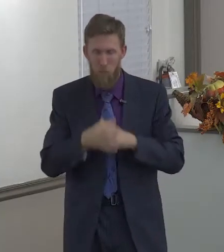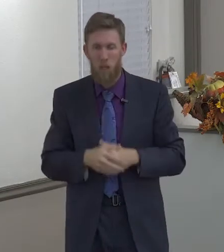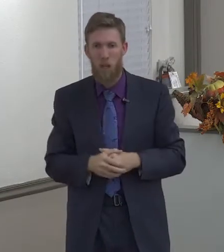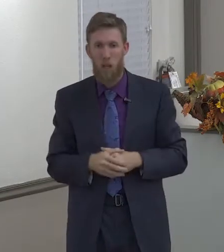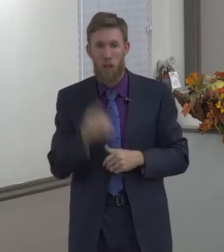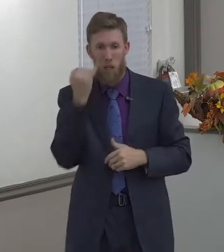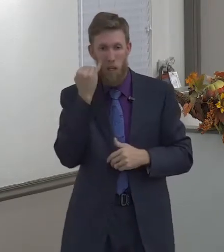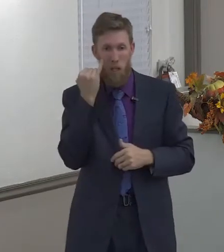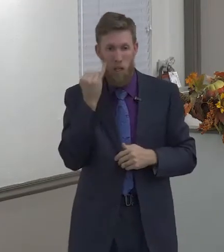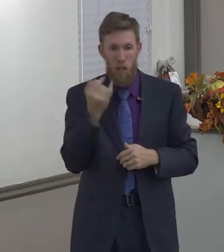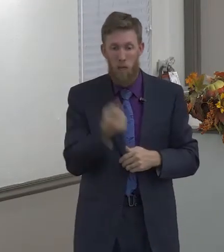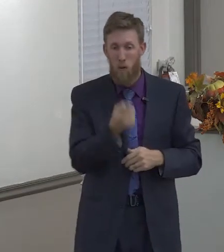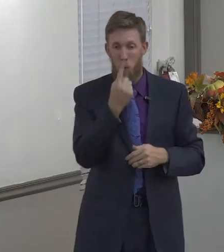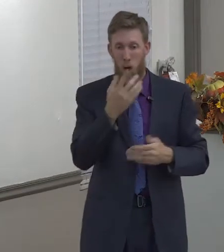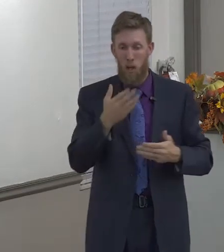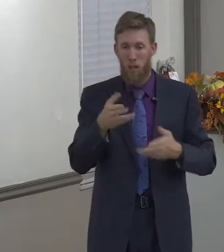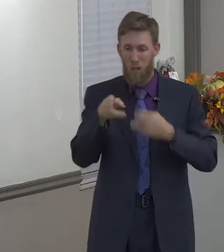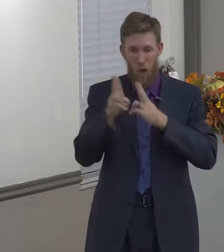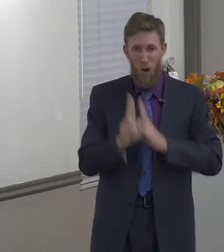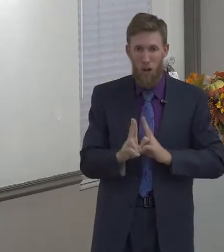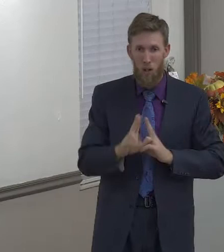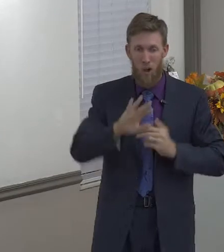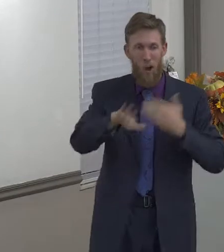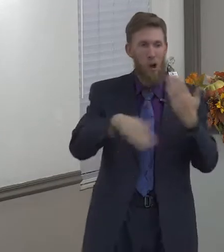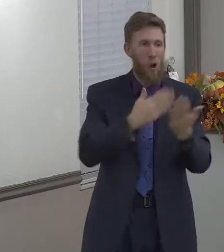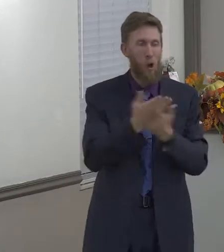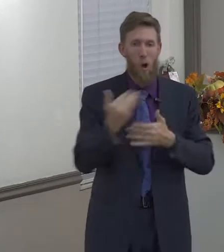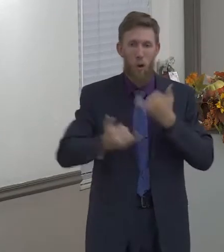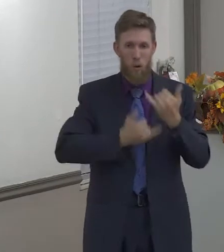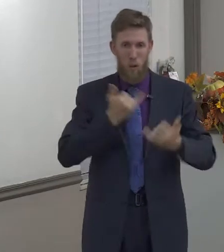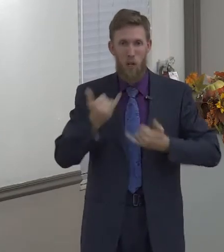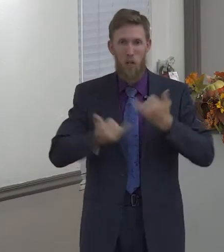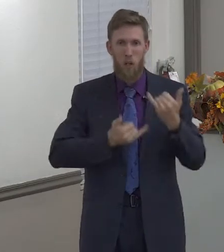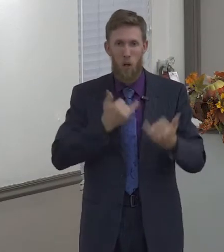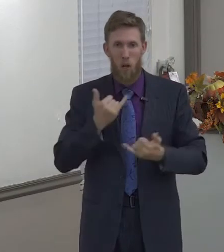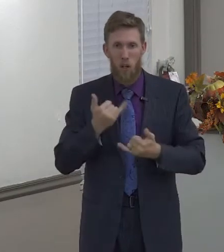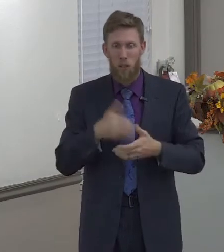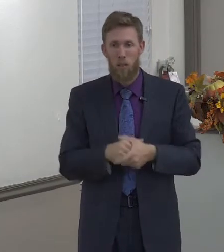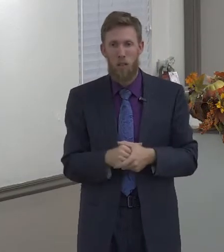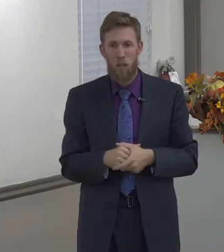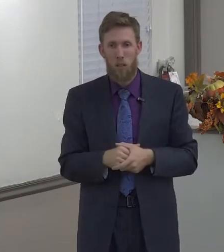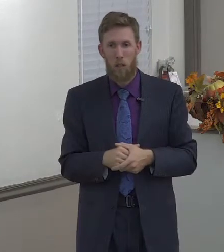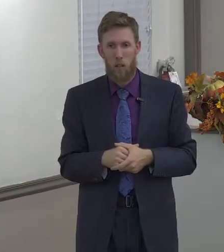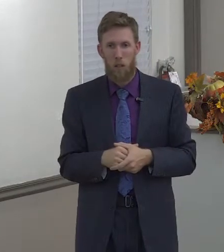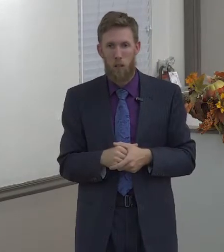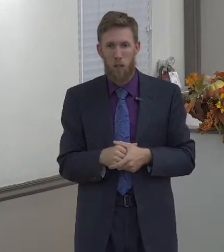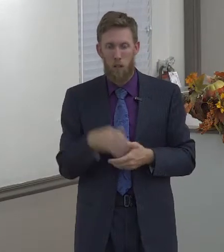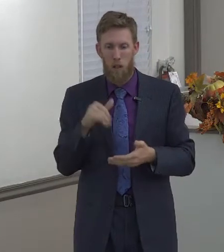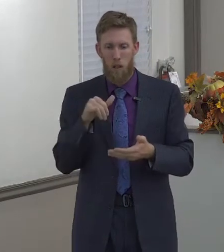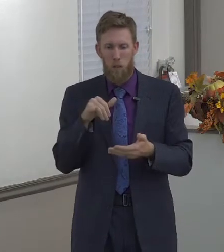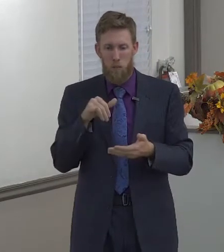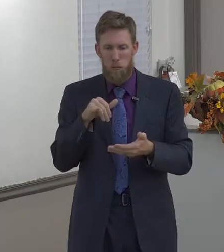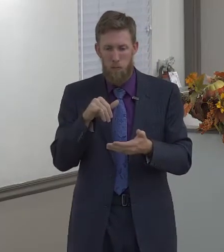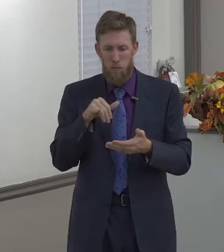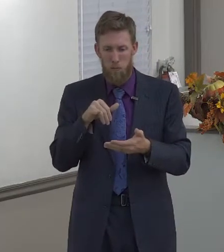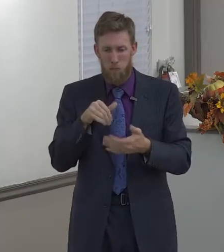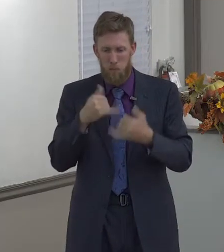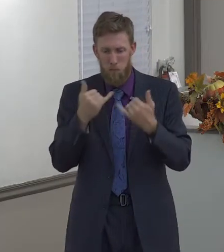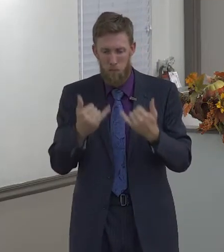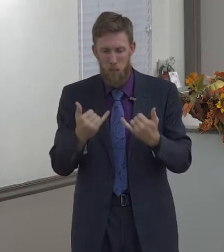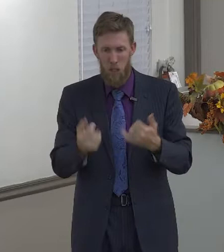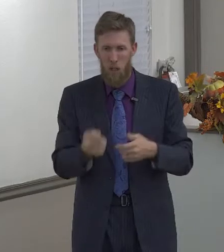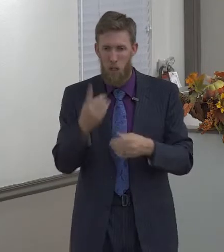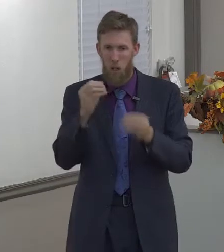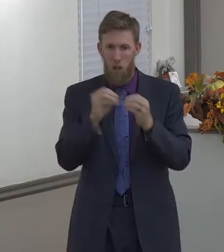Do you rejoice when others rejoice? We're about to have a baby, a new baby into the nursery. Are you going to rejoice? We've gone through some